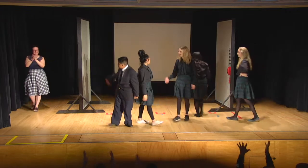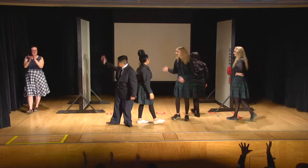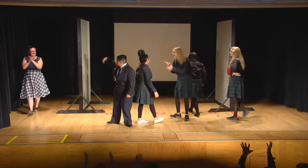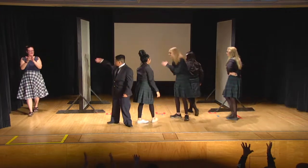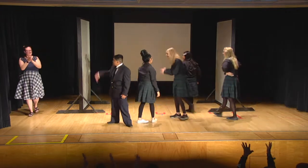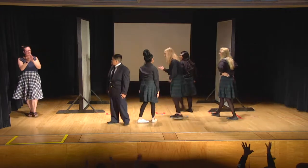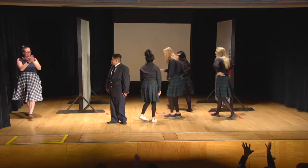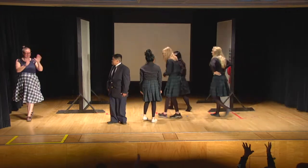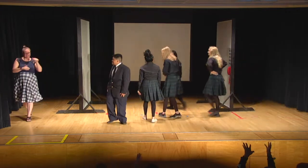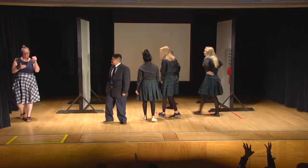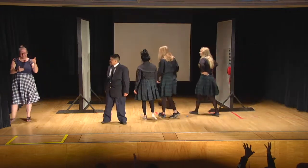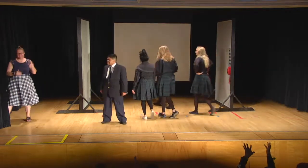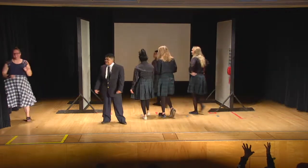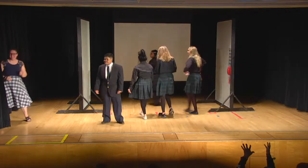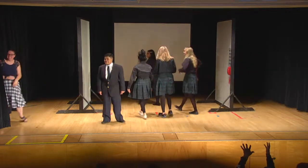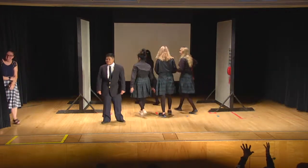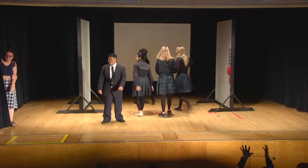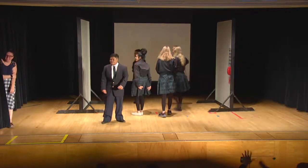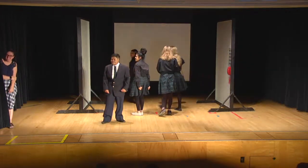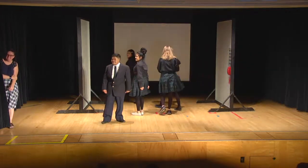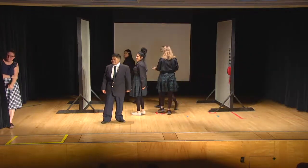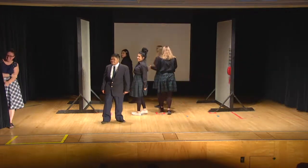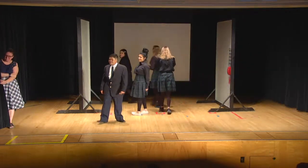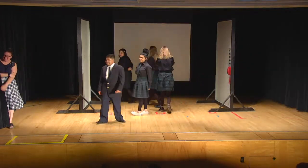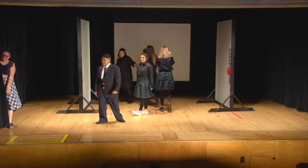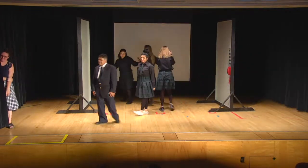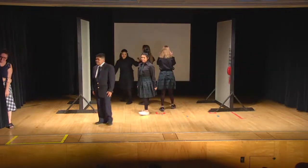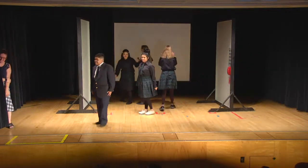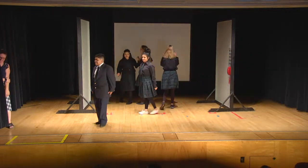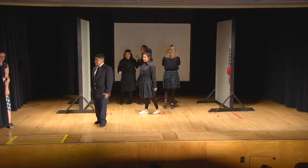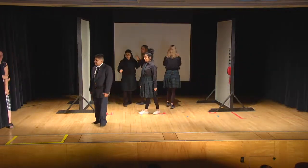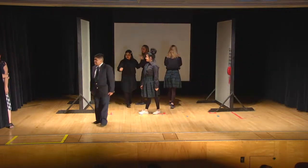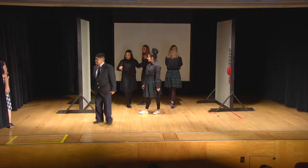bow. Sabra comes to the side of the stage.